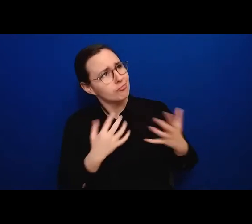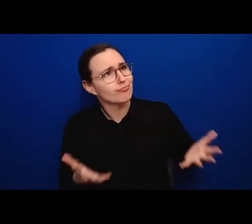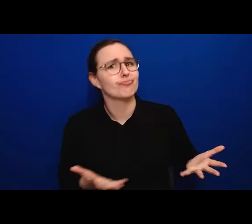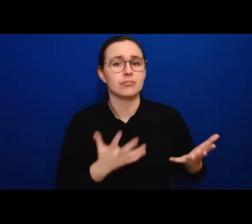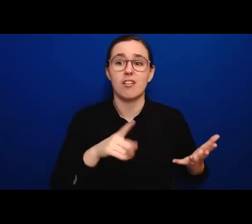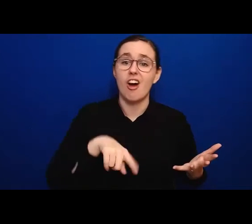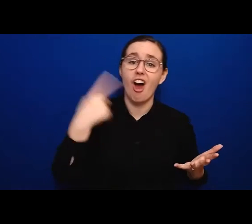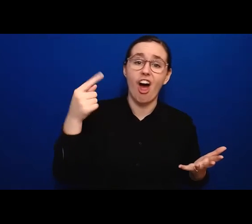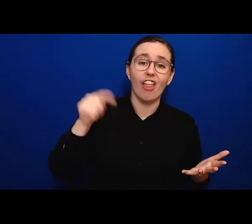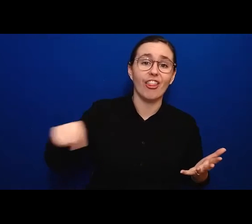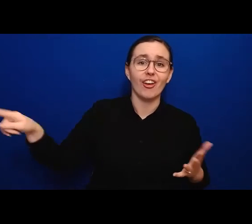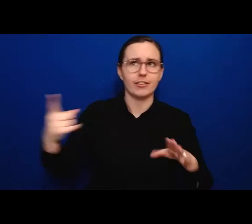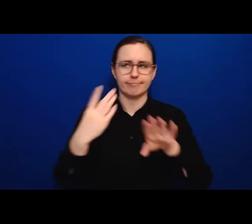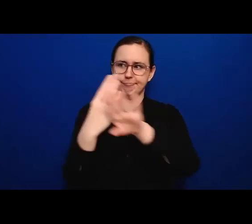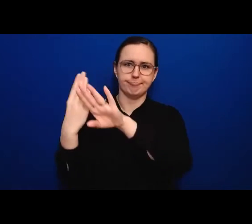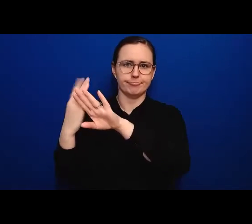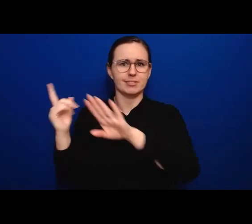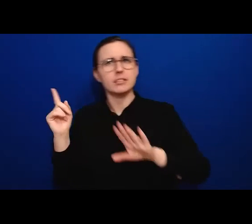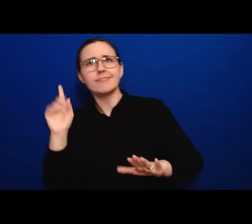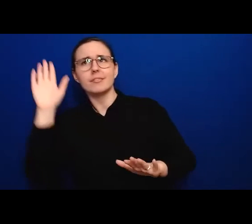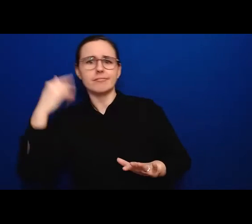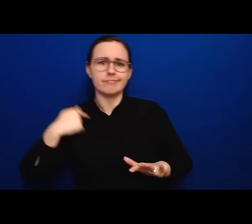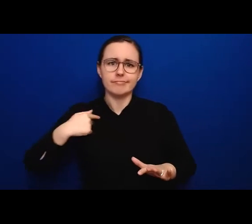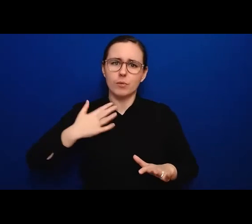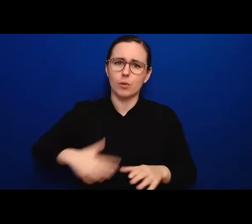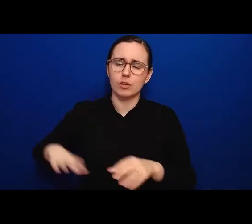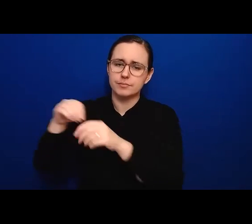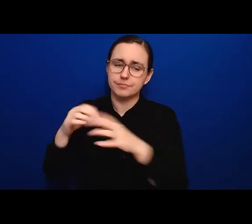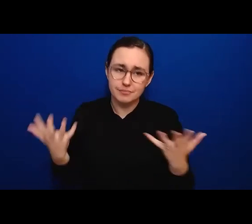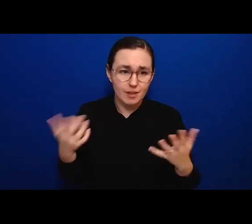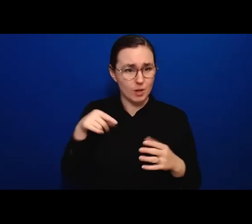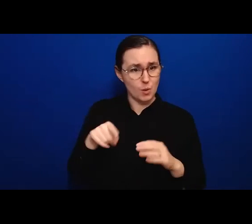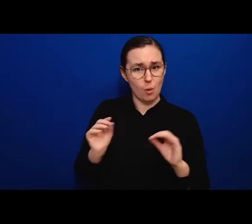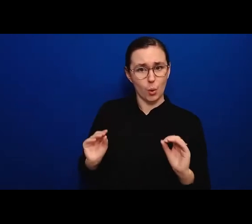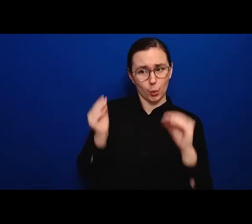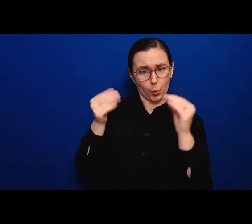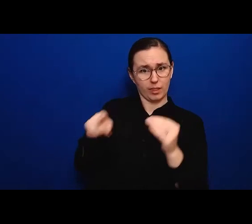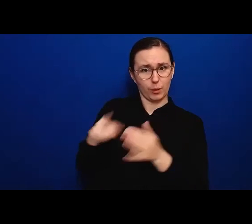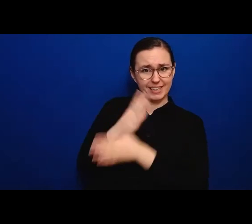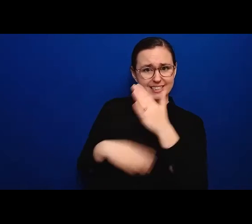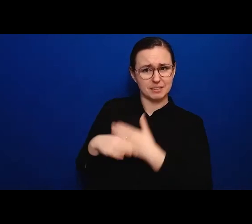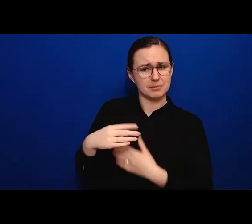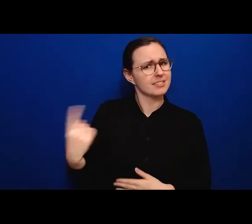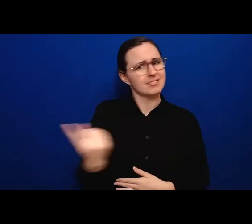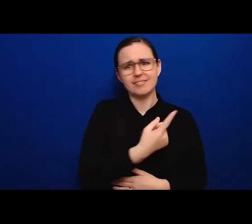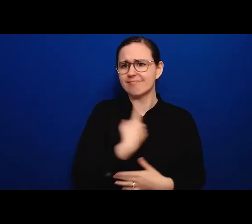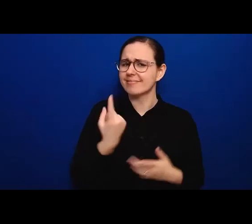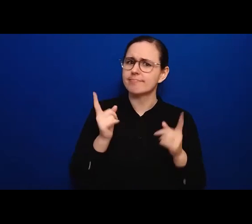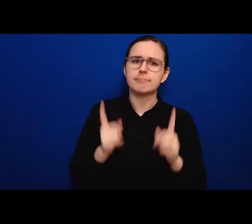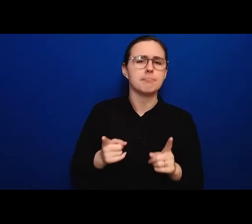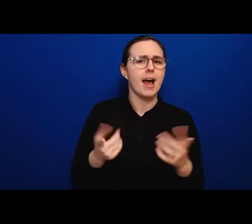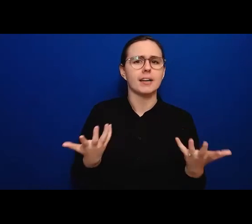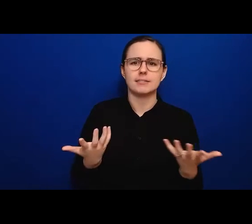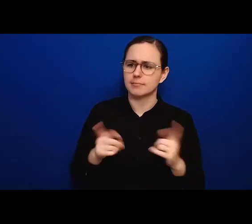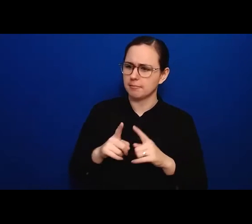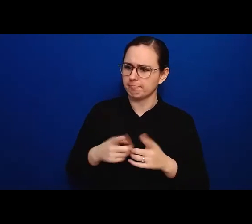have to take some commitments, have to take on board certain commitments. We have to seek We have to train, we have to read, we have